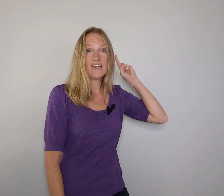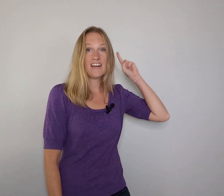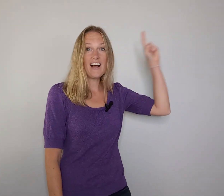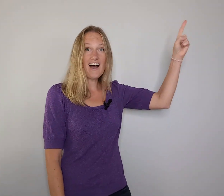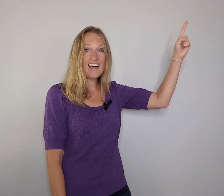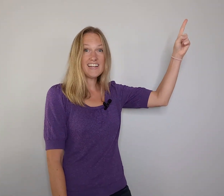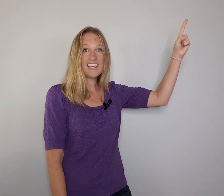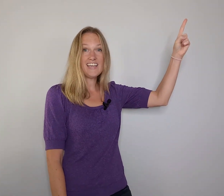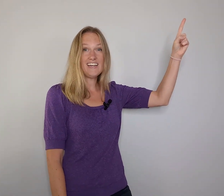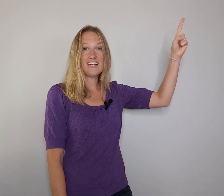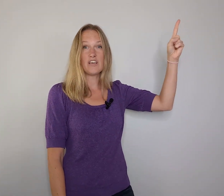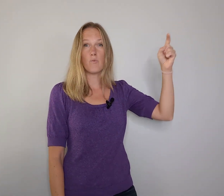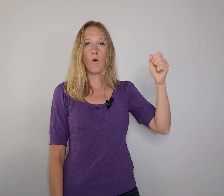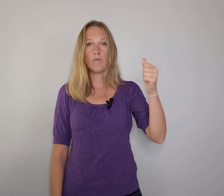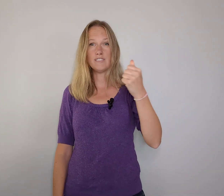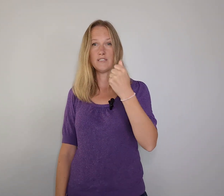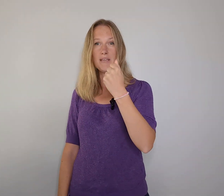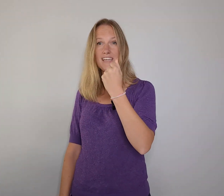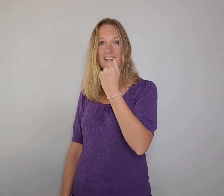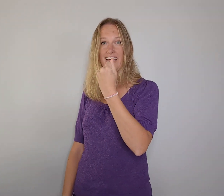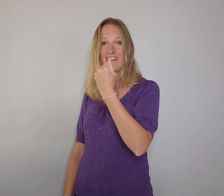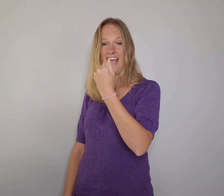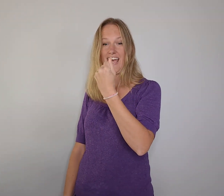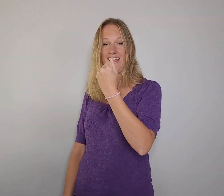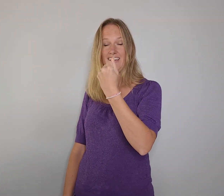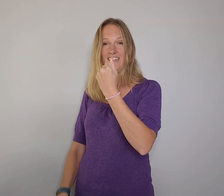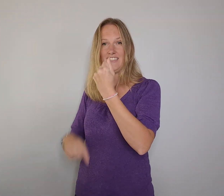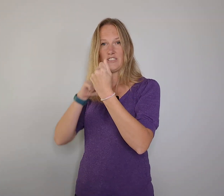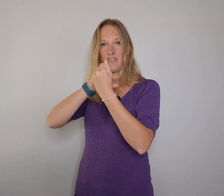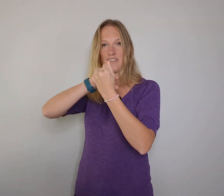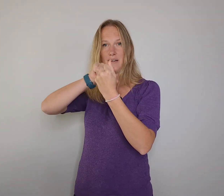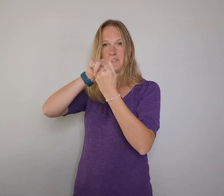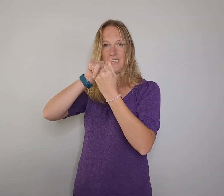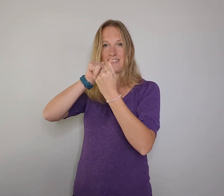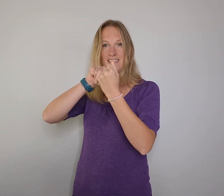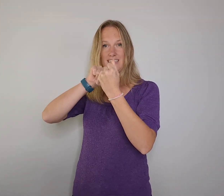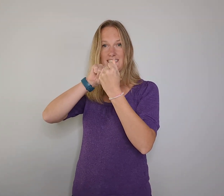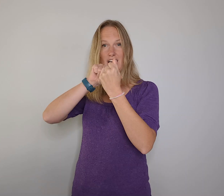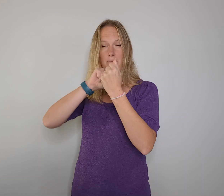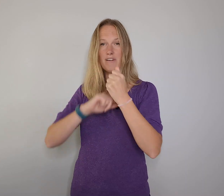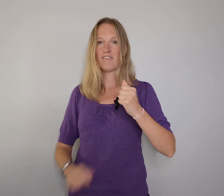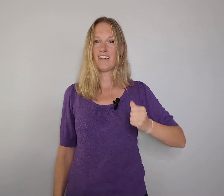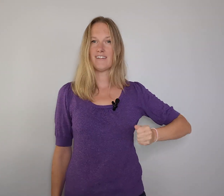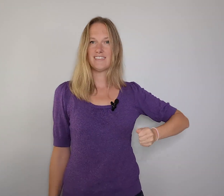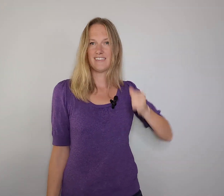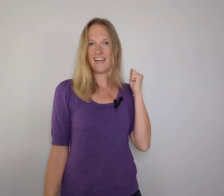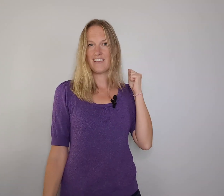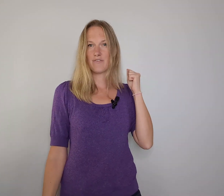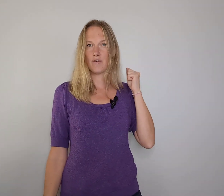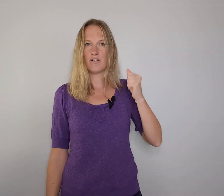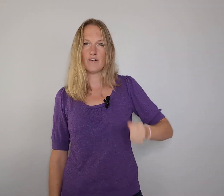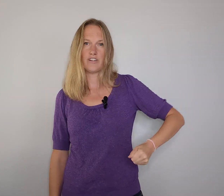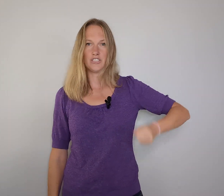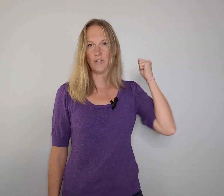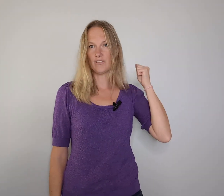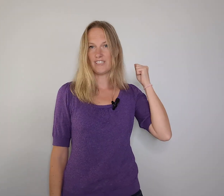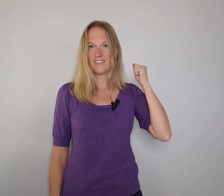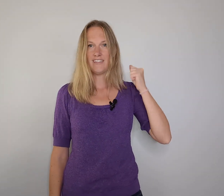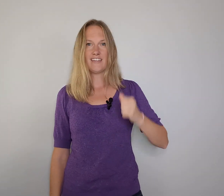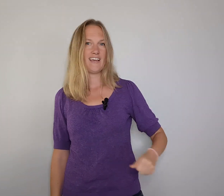Pointing to God, he, and then won't, you're making a letter A. So your thumb is at the top of your fingers and you're kind of throwing it over your shoulder.